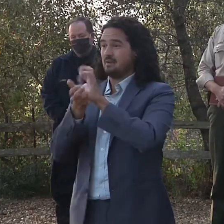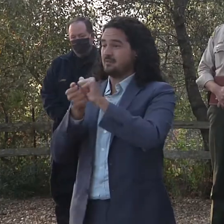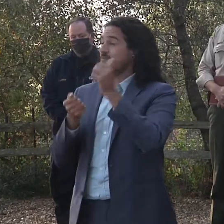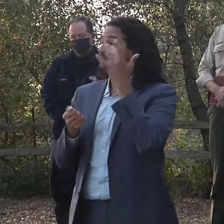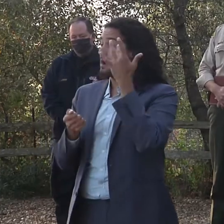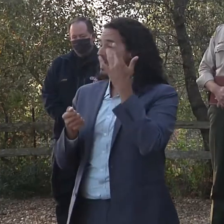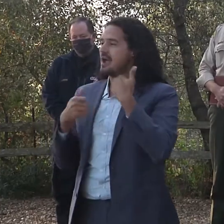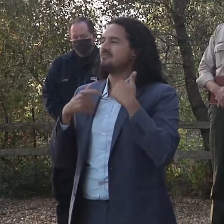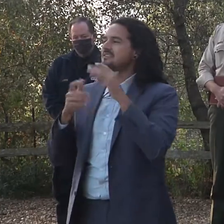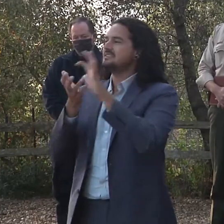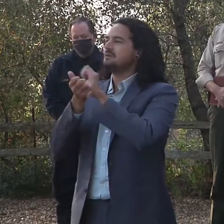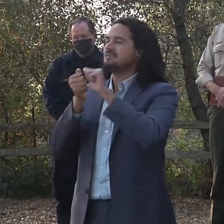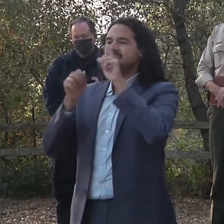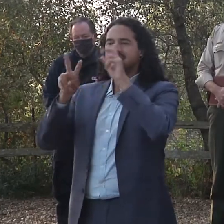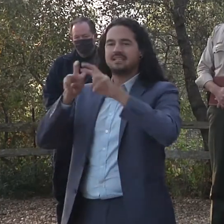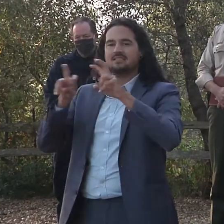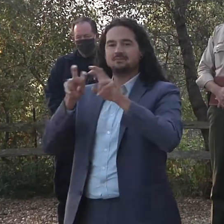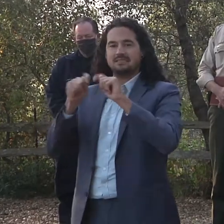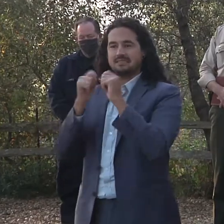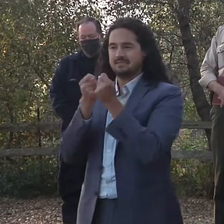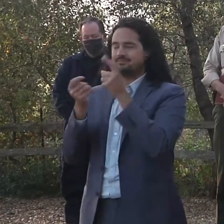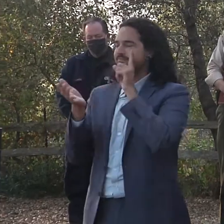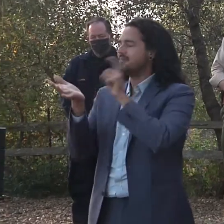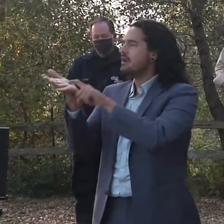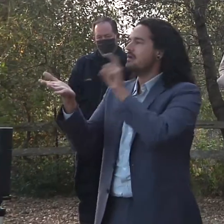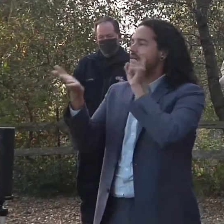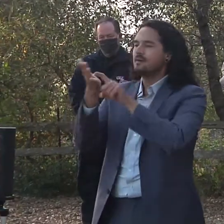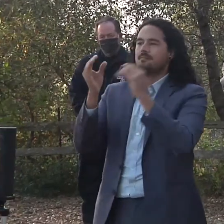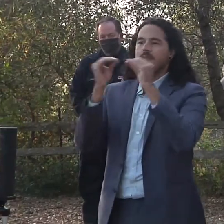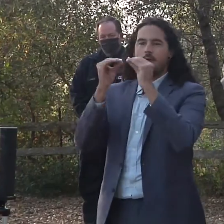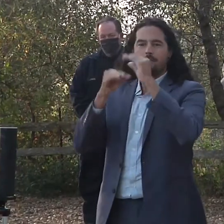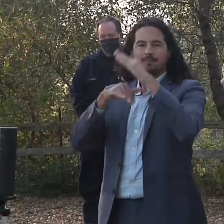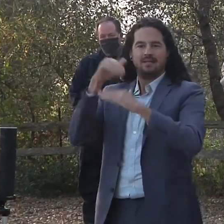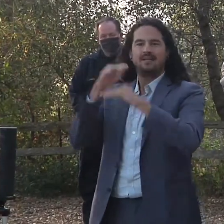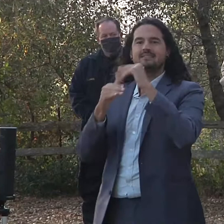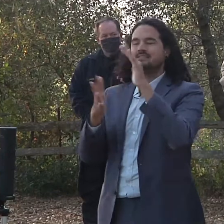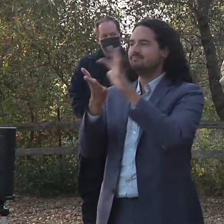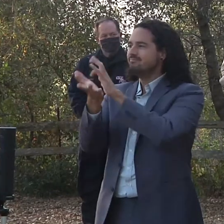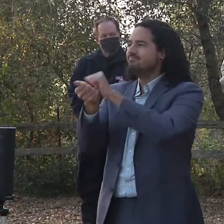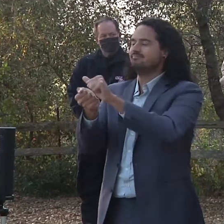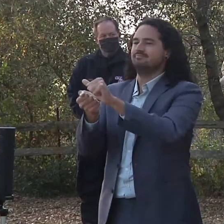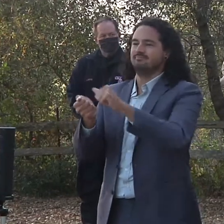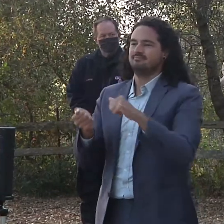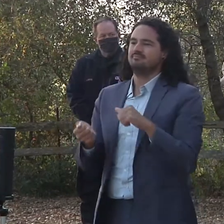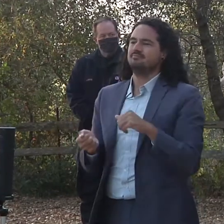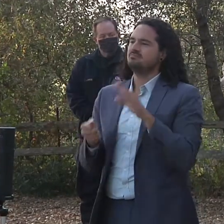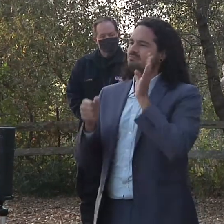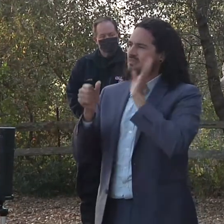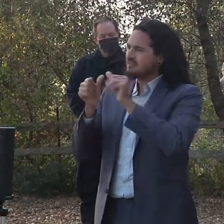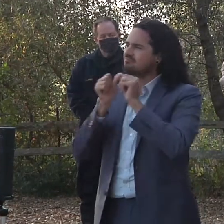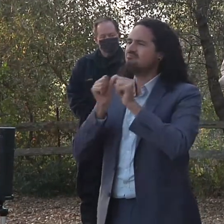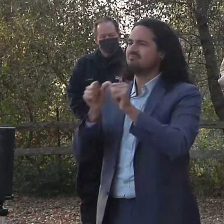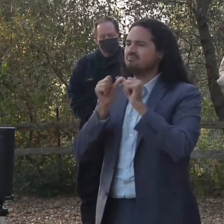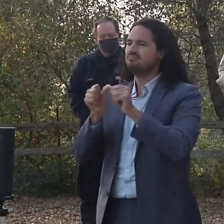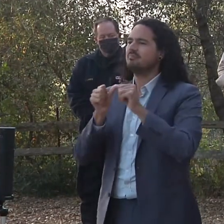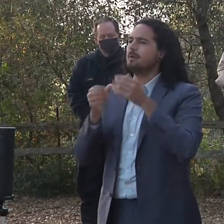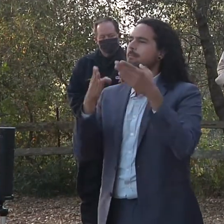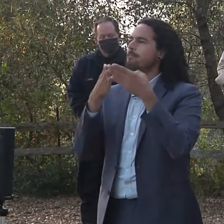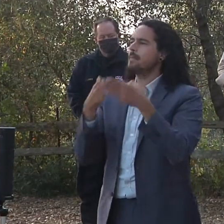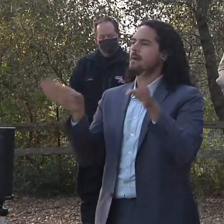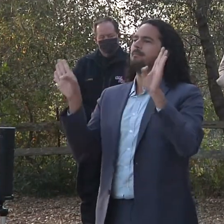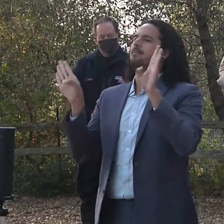So we will continue to work with Public Works to identify any roads or infrastructure that need